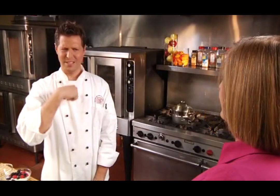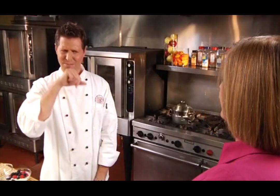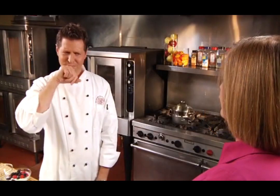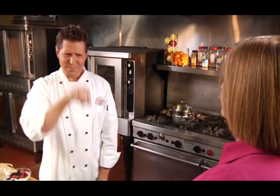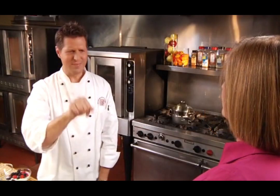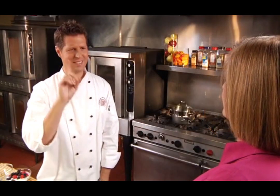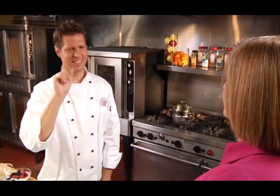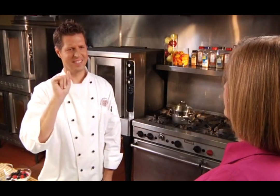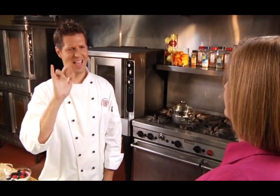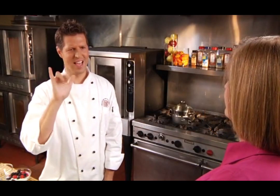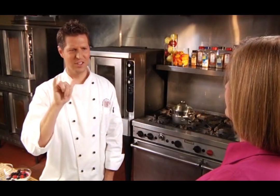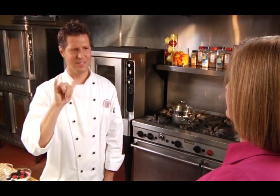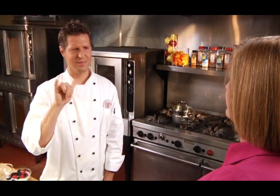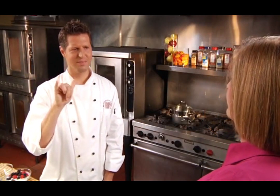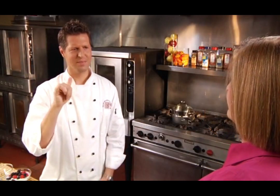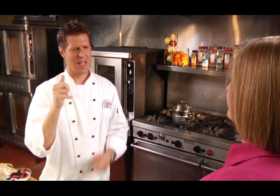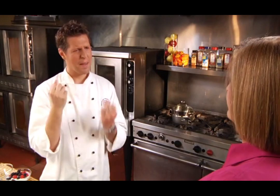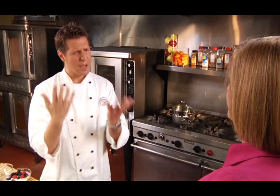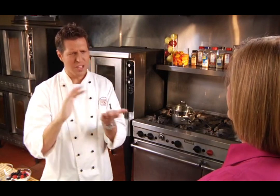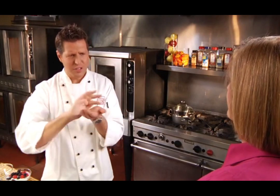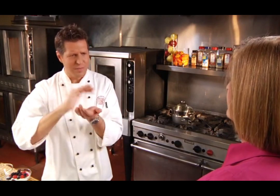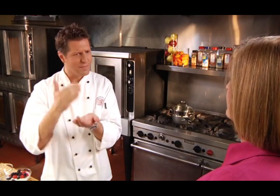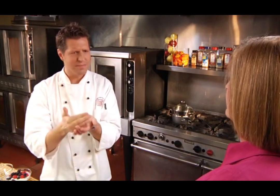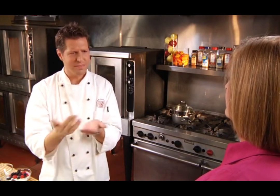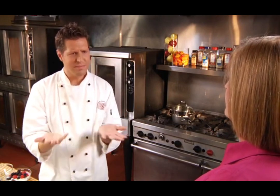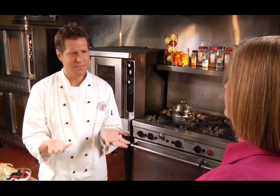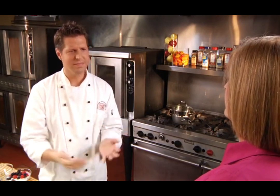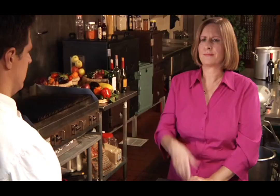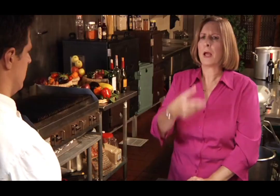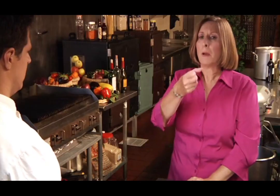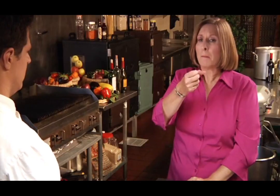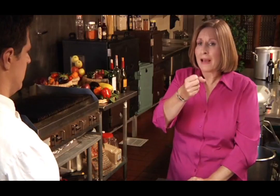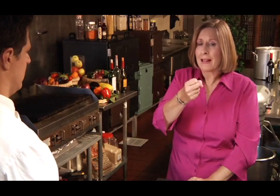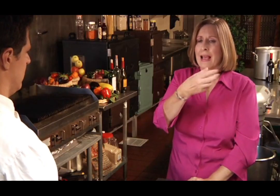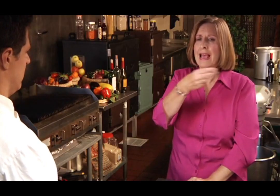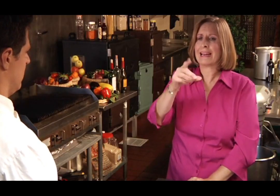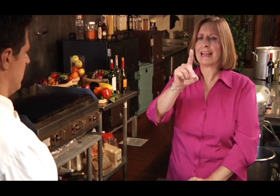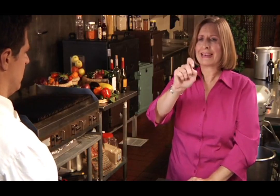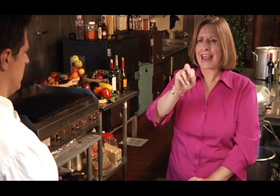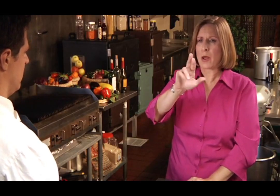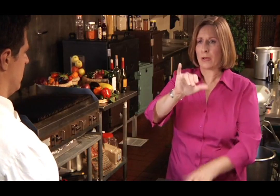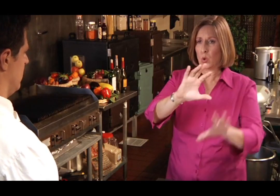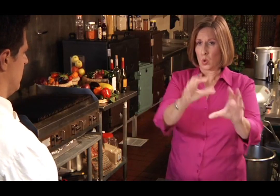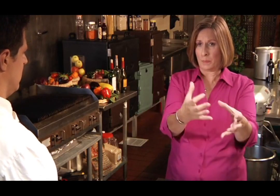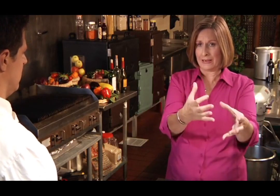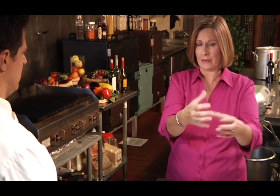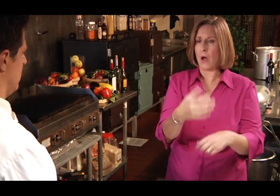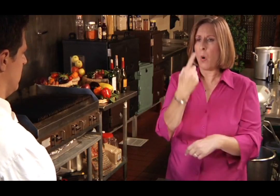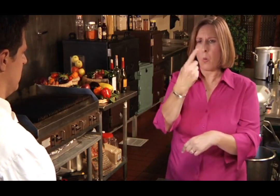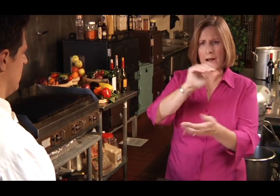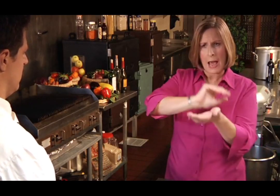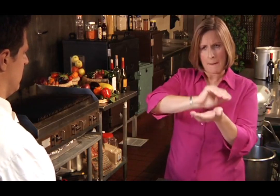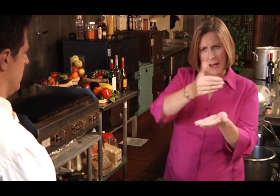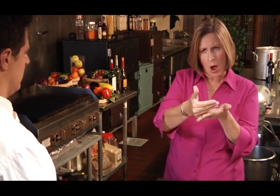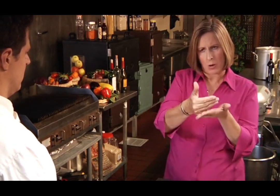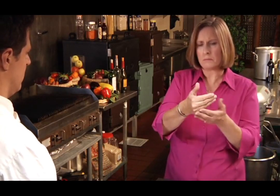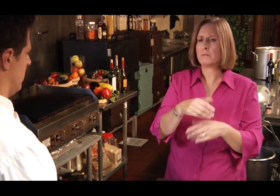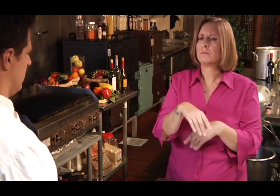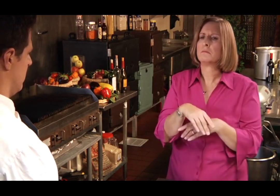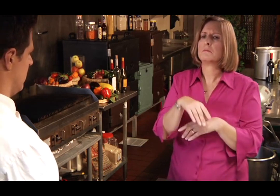I love dairy products. What is a serving in that group? One serving from the milk and dairy group is equal to 1 cup of